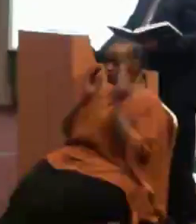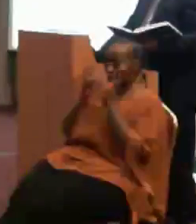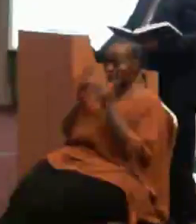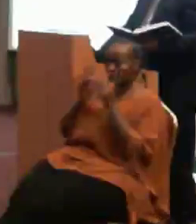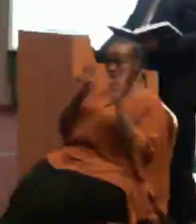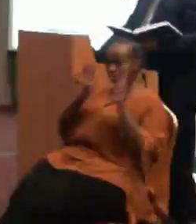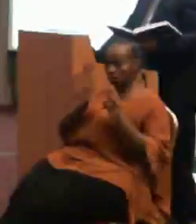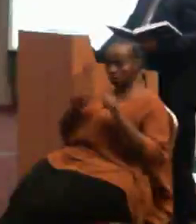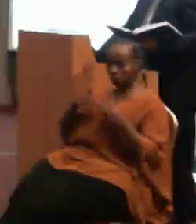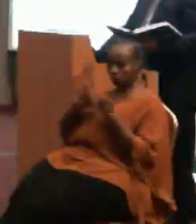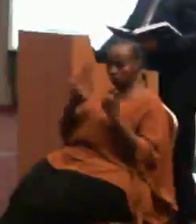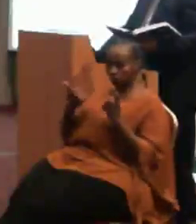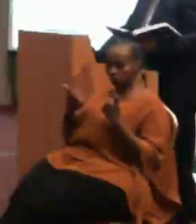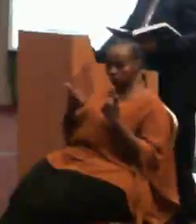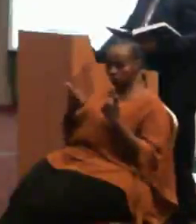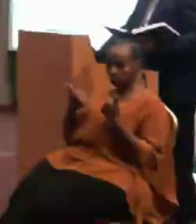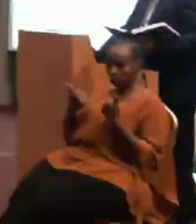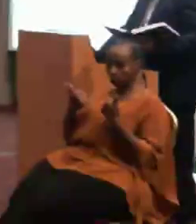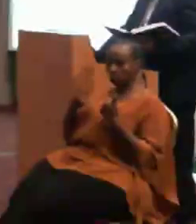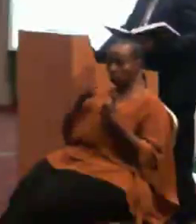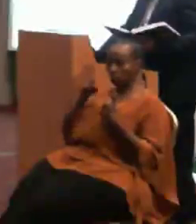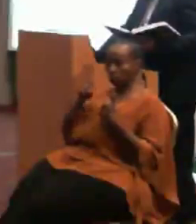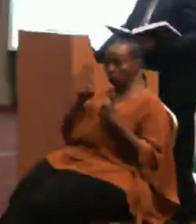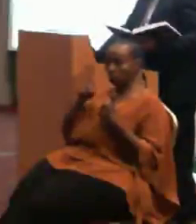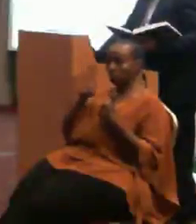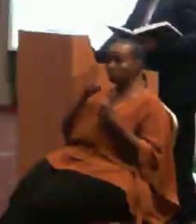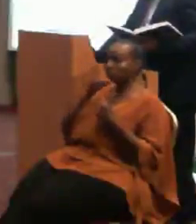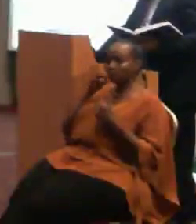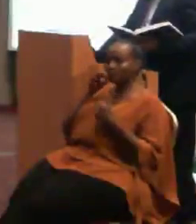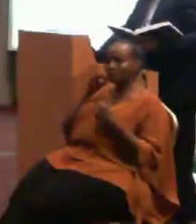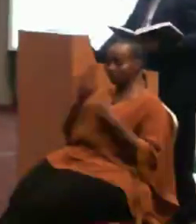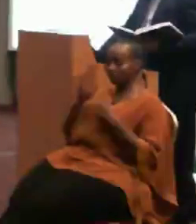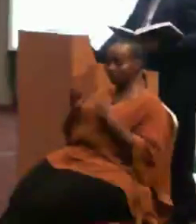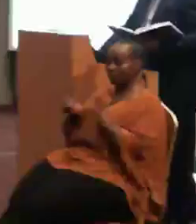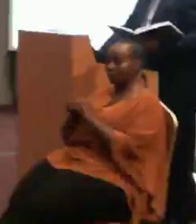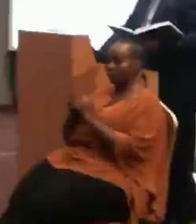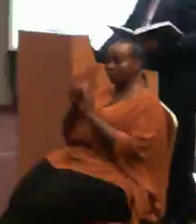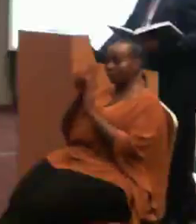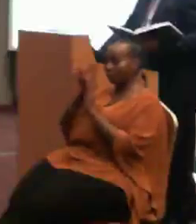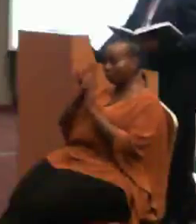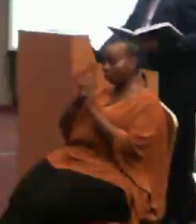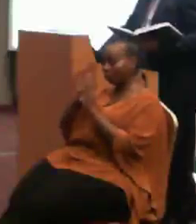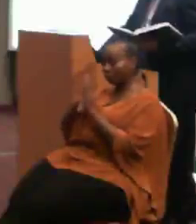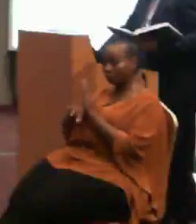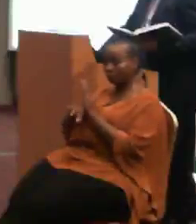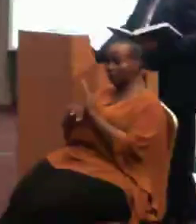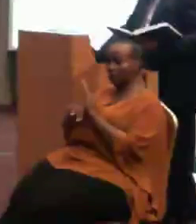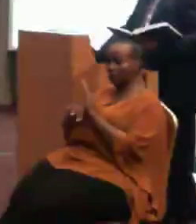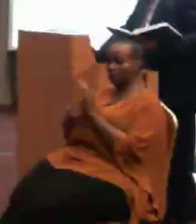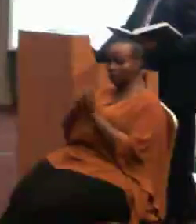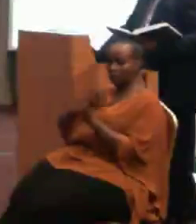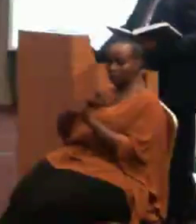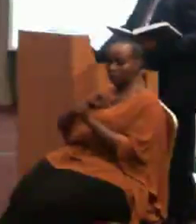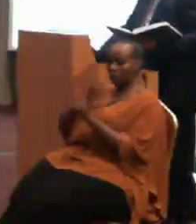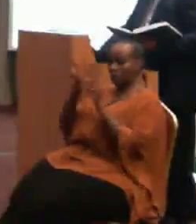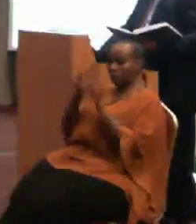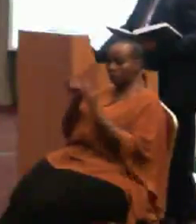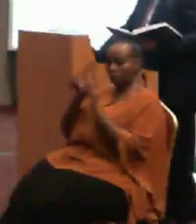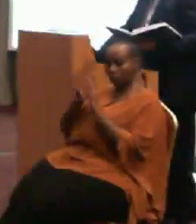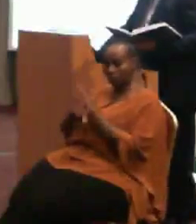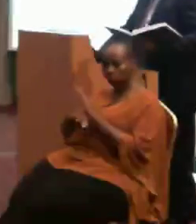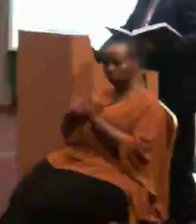also highlighted as one of the deterioration of the operational performance, where